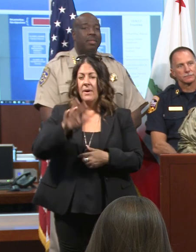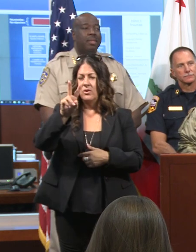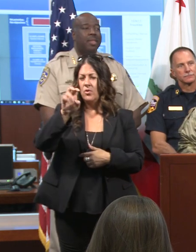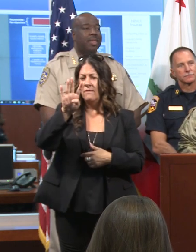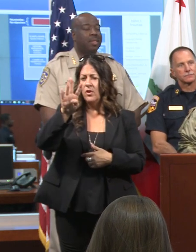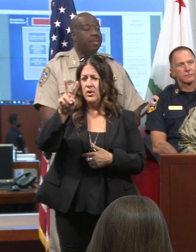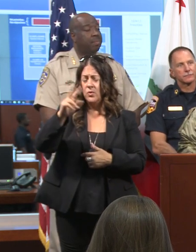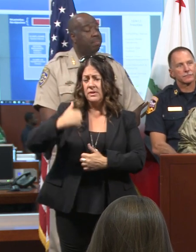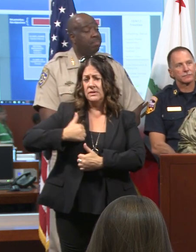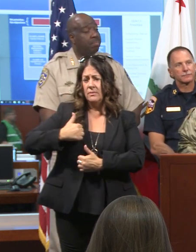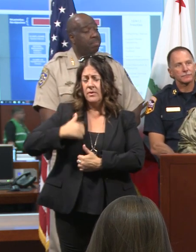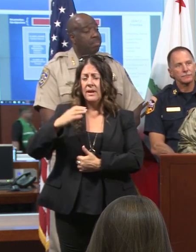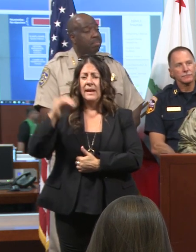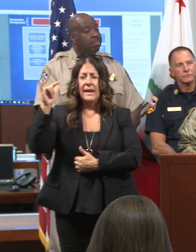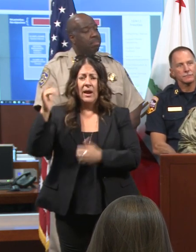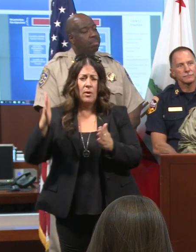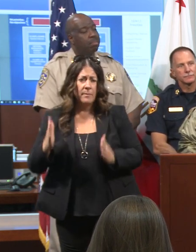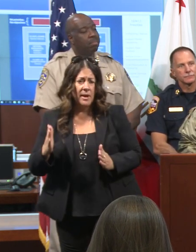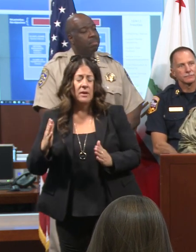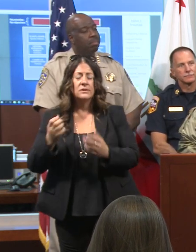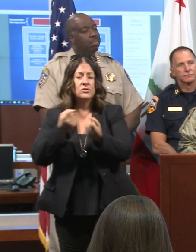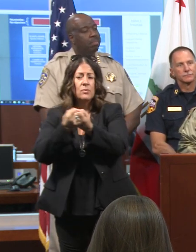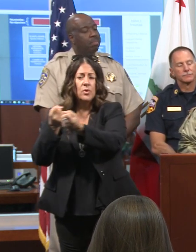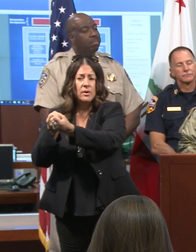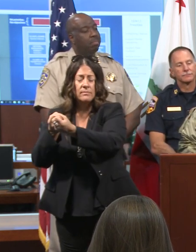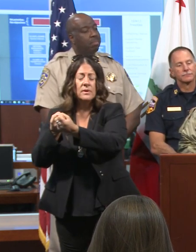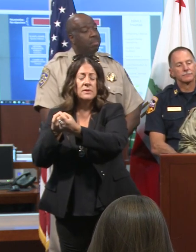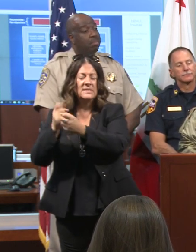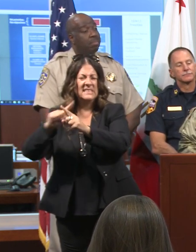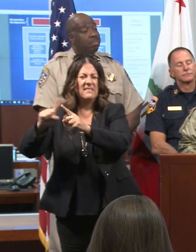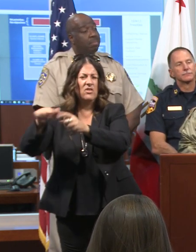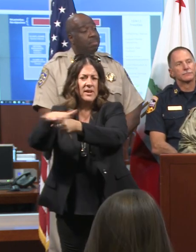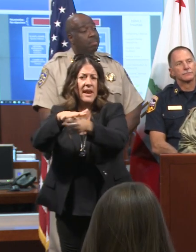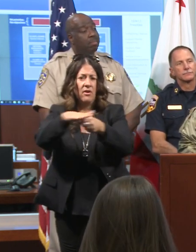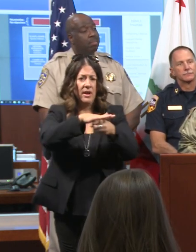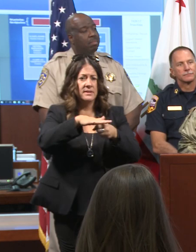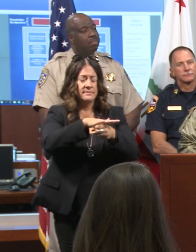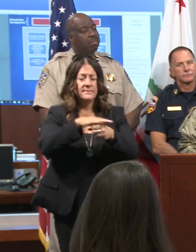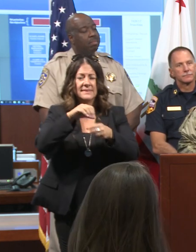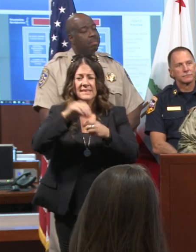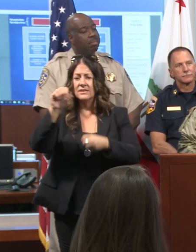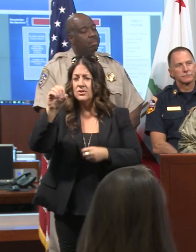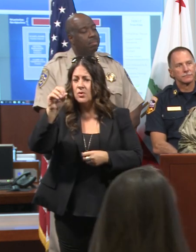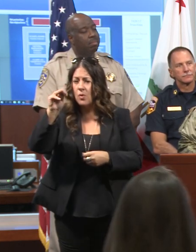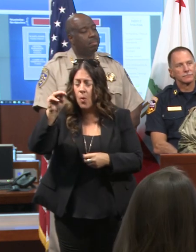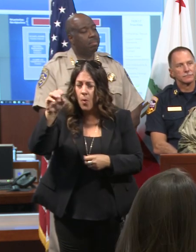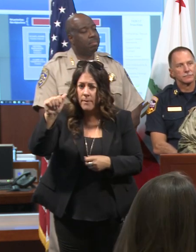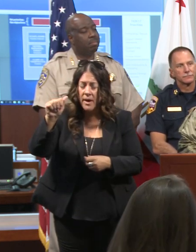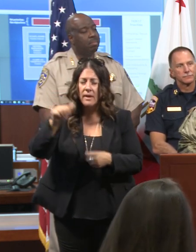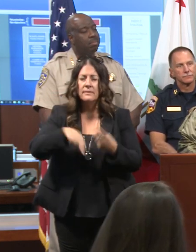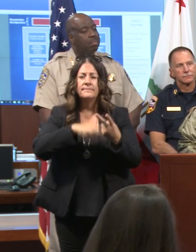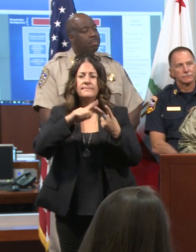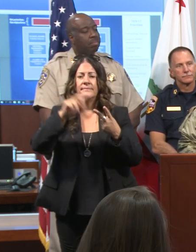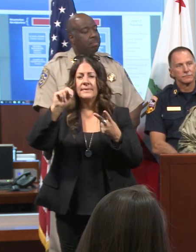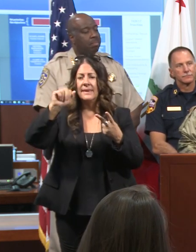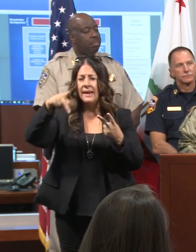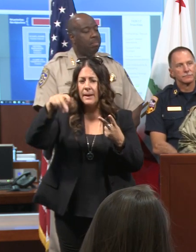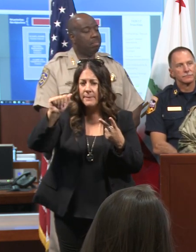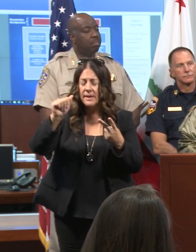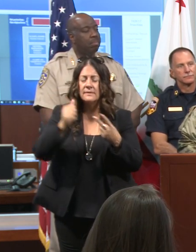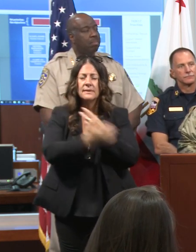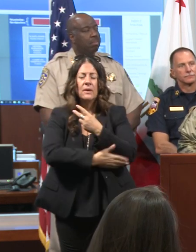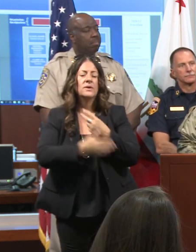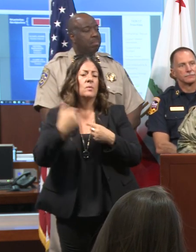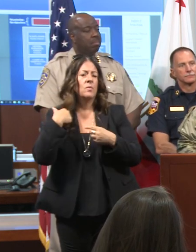242 soldiers and airmen that are supporting the multiple incidents in Sonoma and Napa counties. We